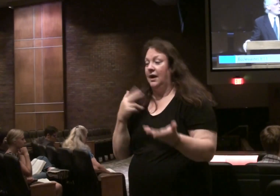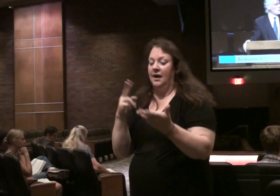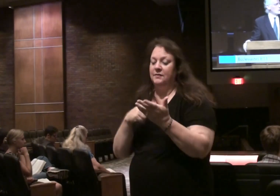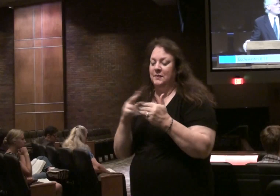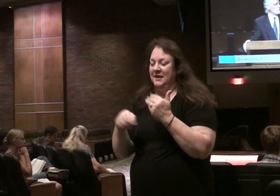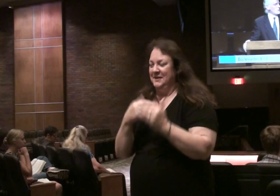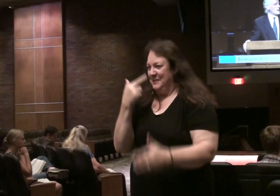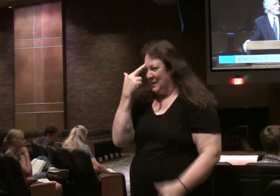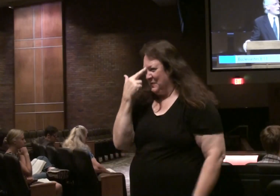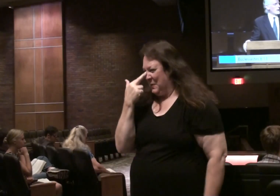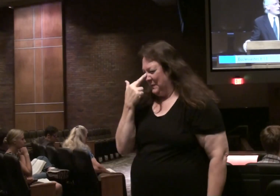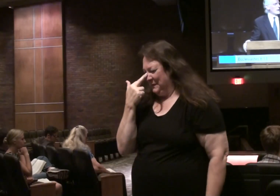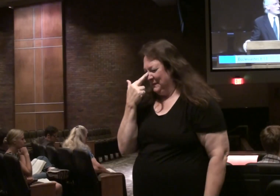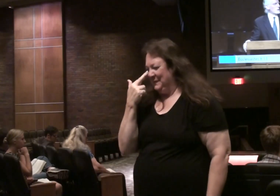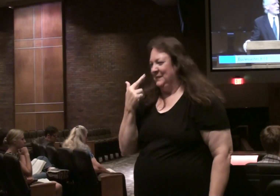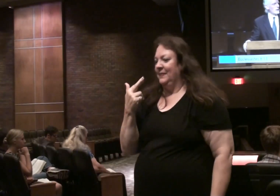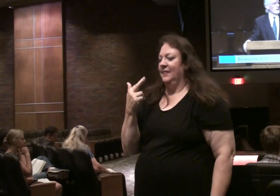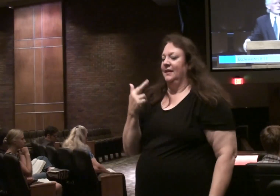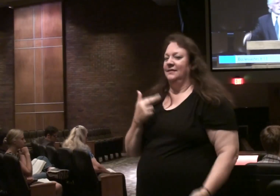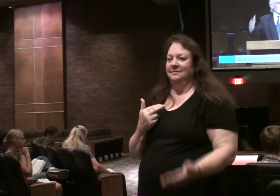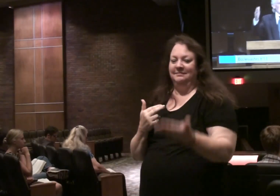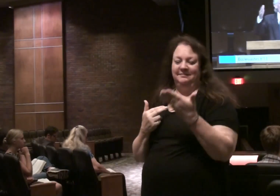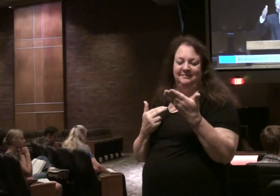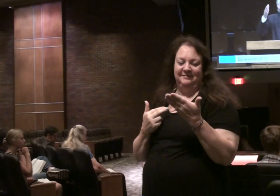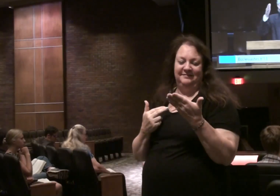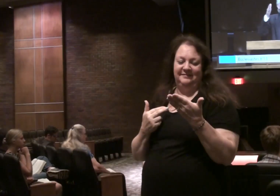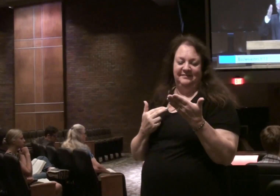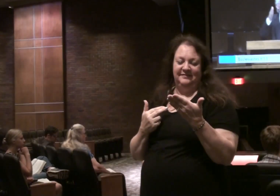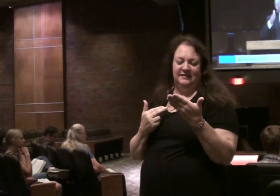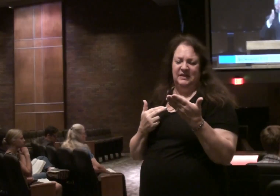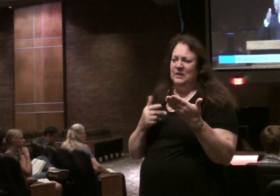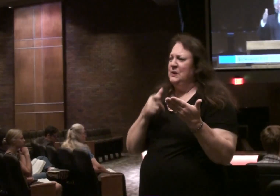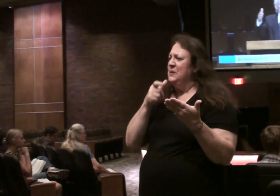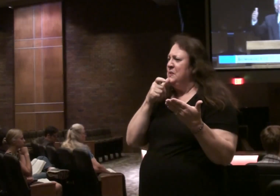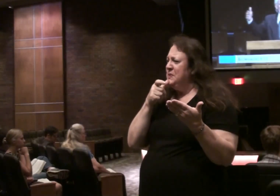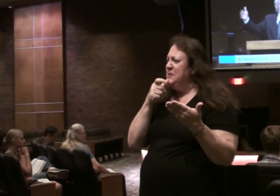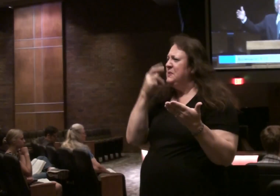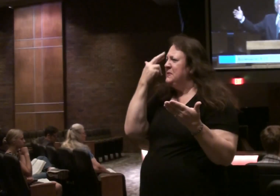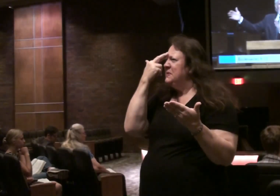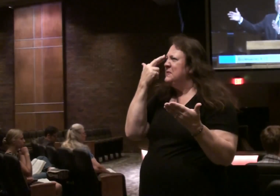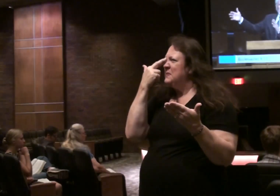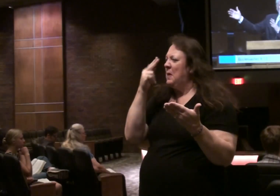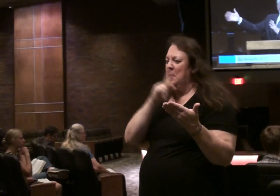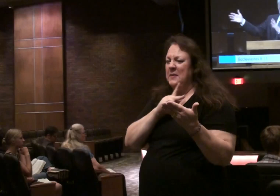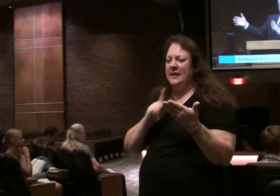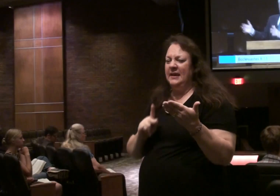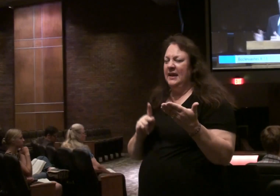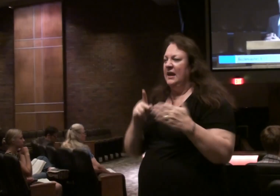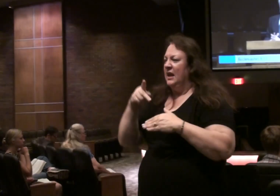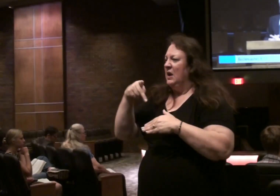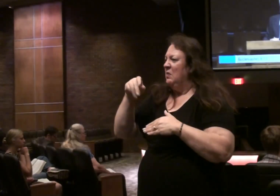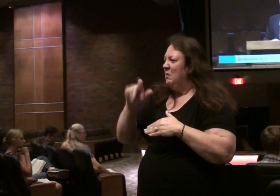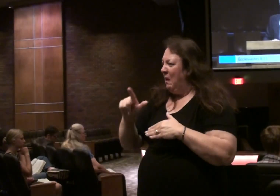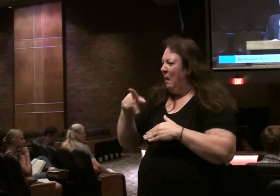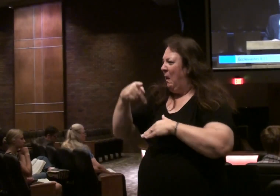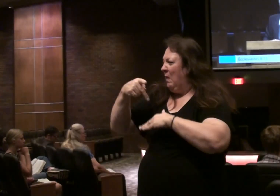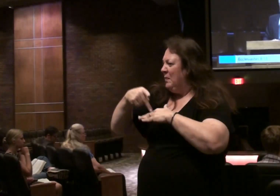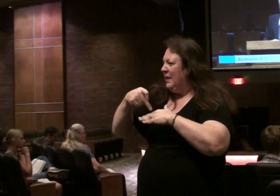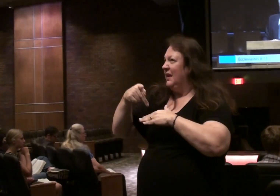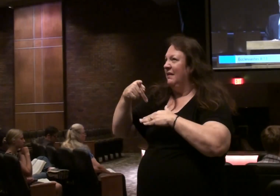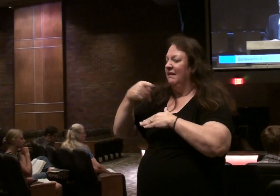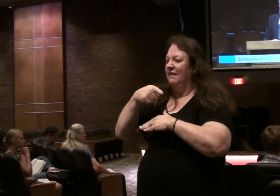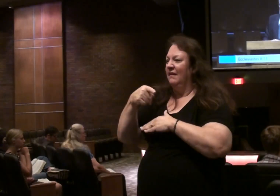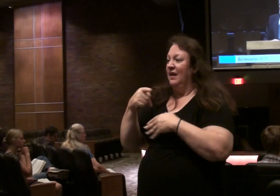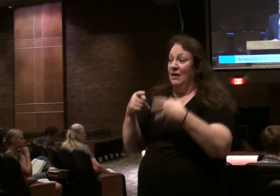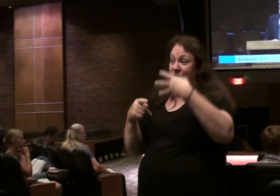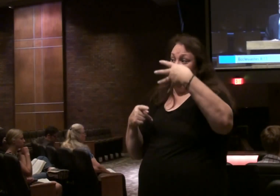about Rome. And I got to see here again, remind myself, who were the Roman emperors while Paul and Peter were ministering? There